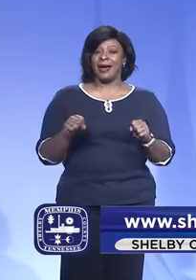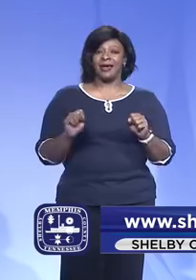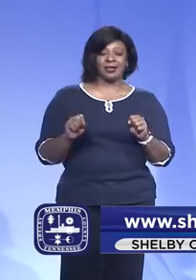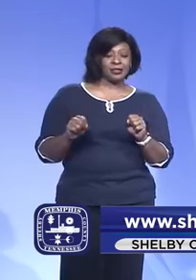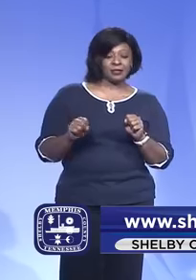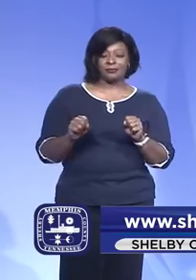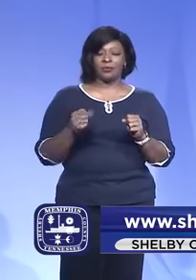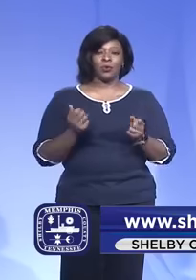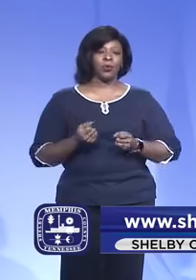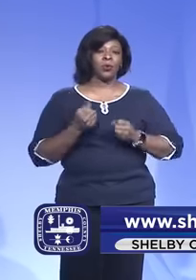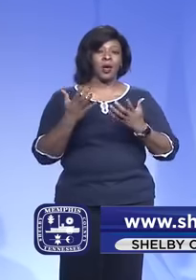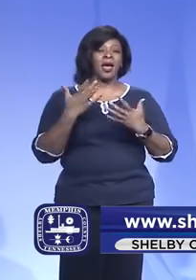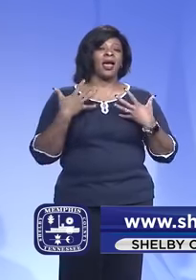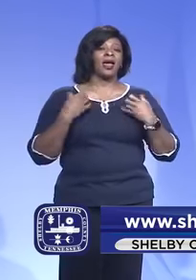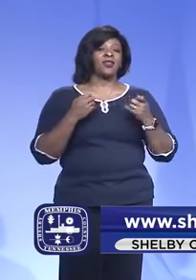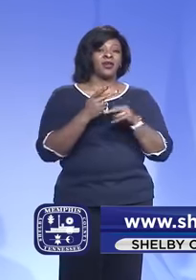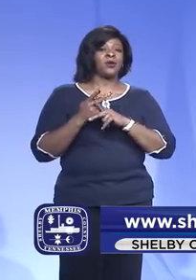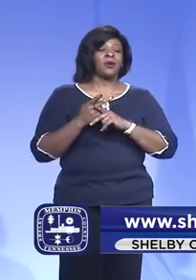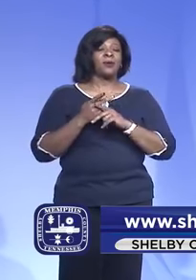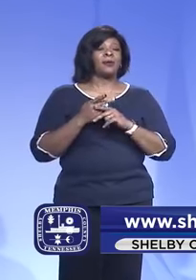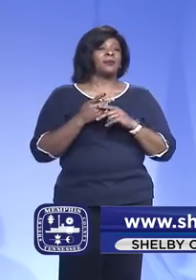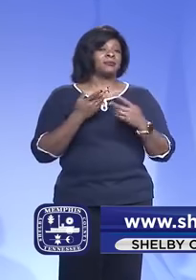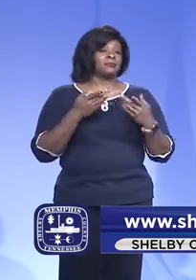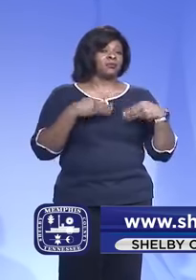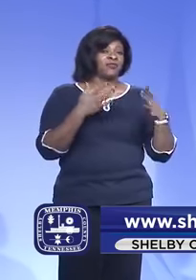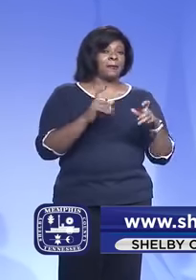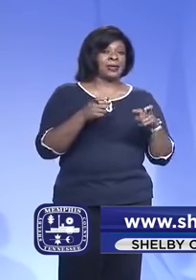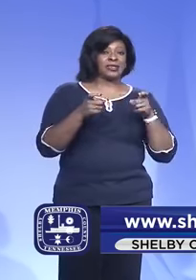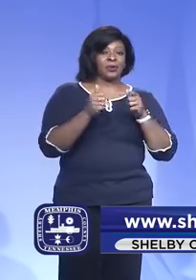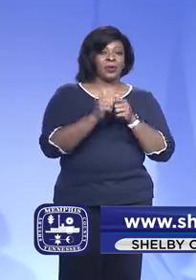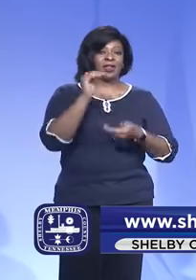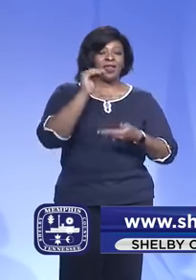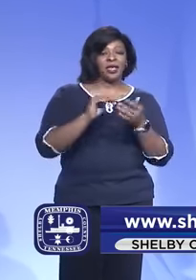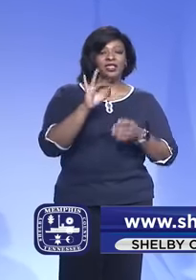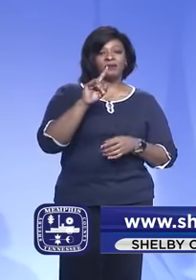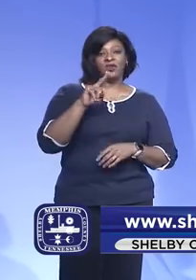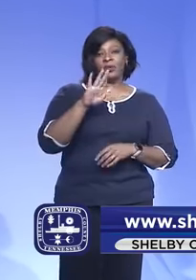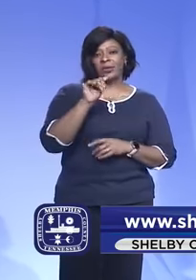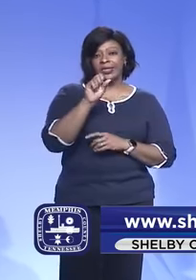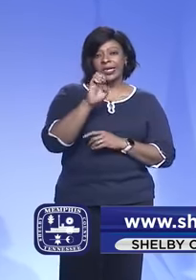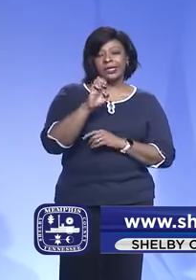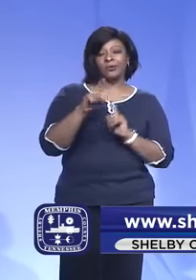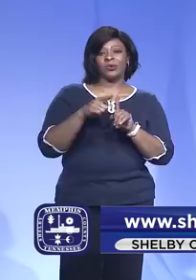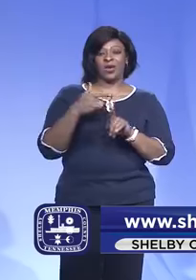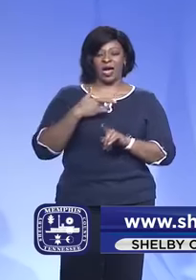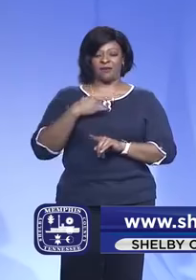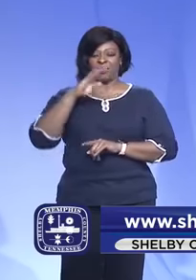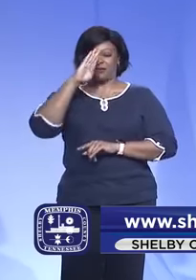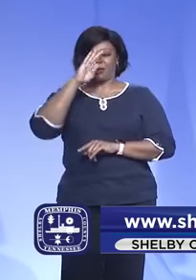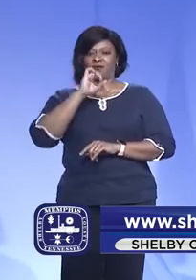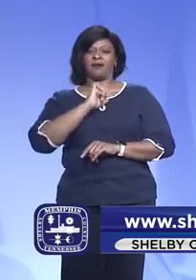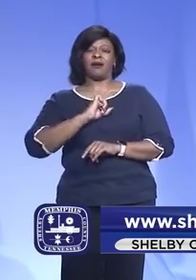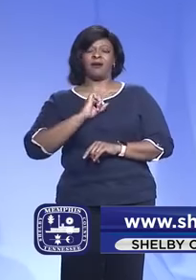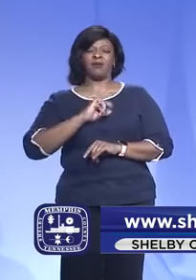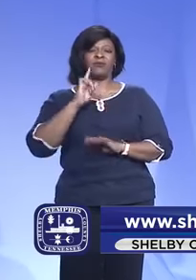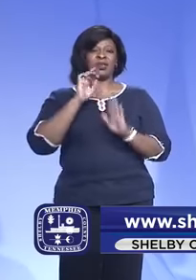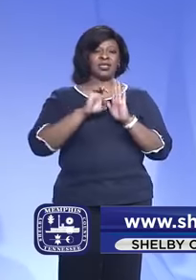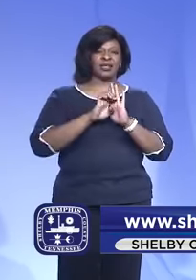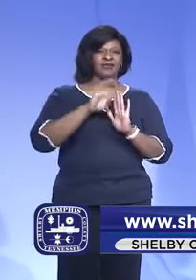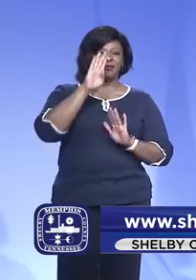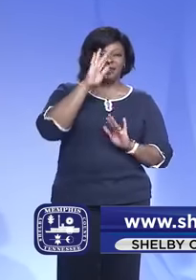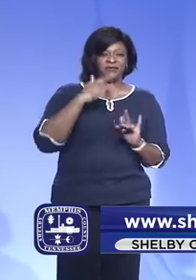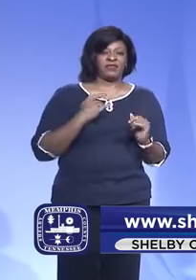that healthcare providers may have to deal with when you present with certain symptoms such as your